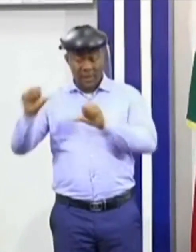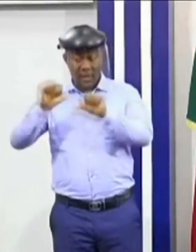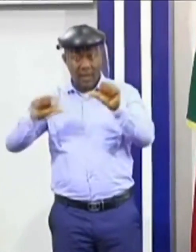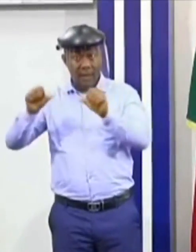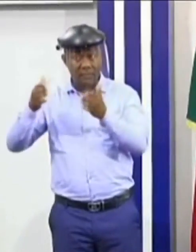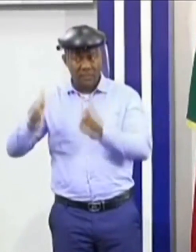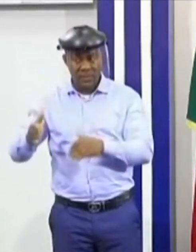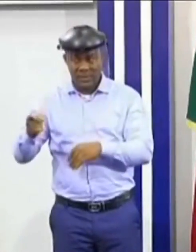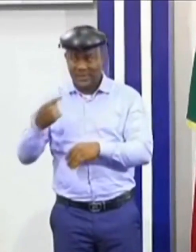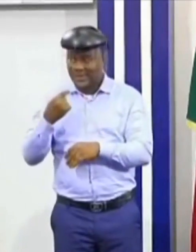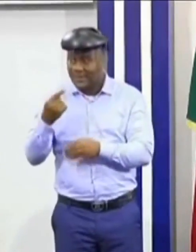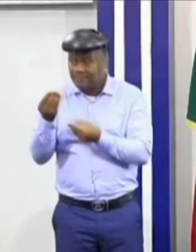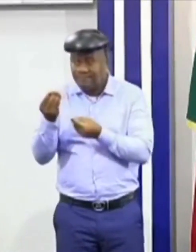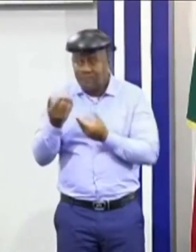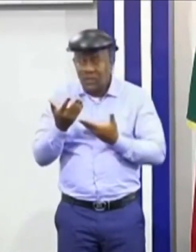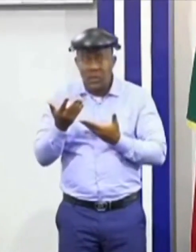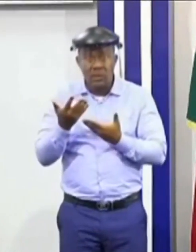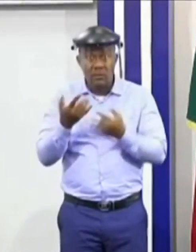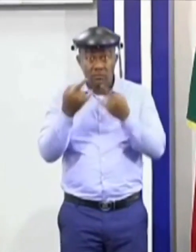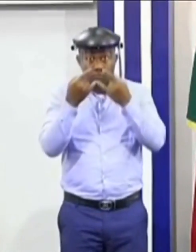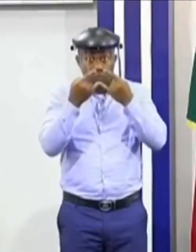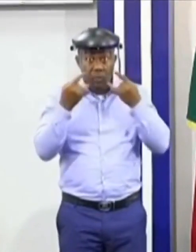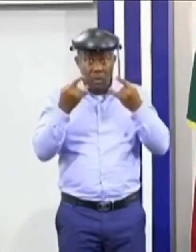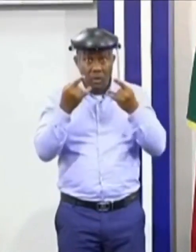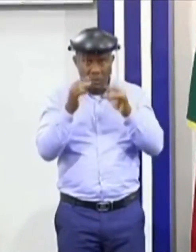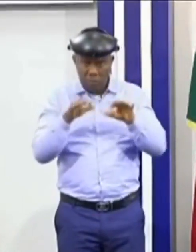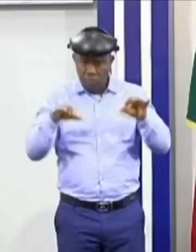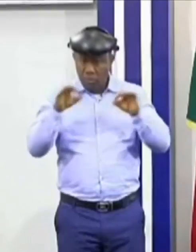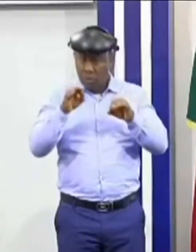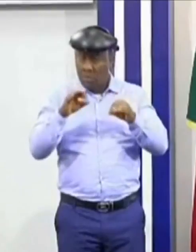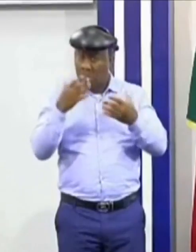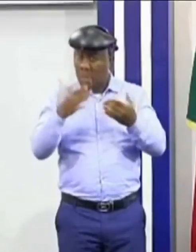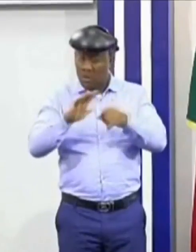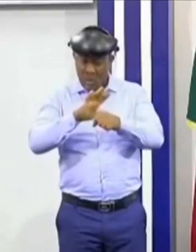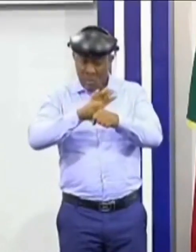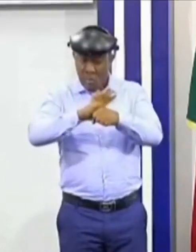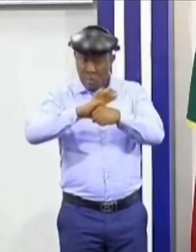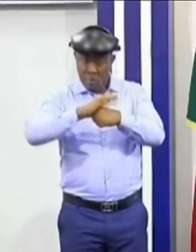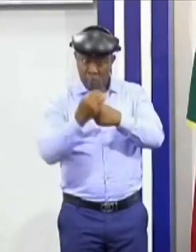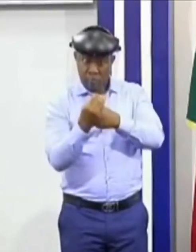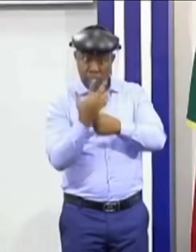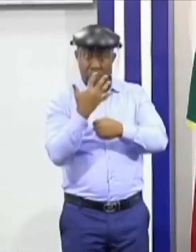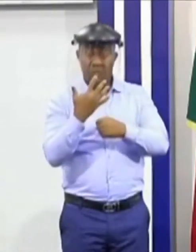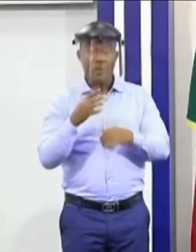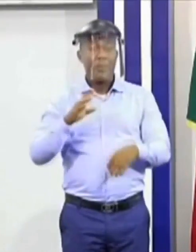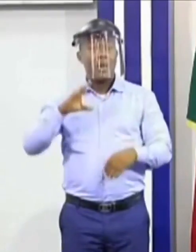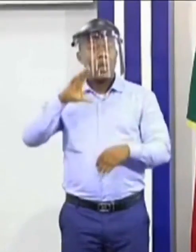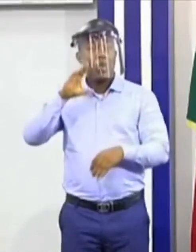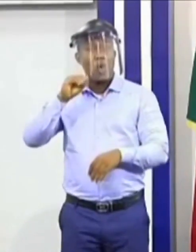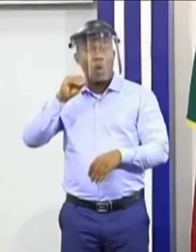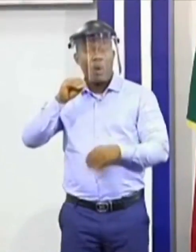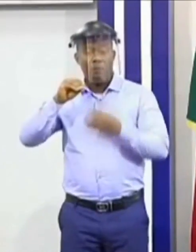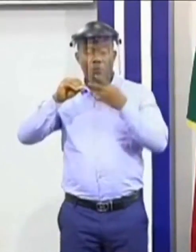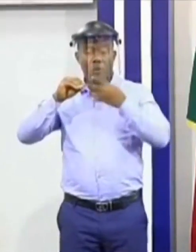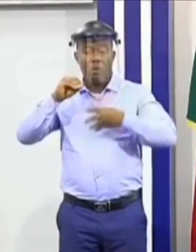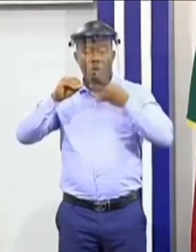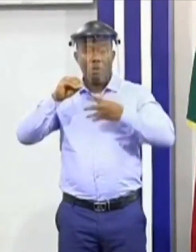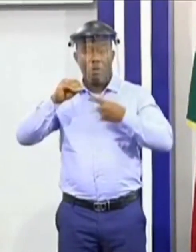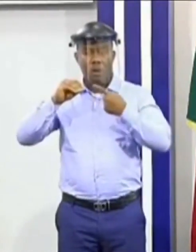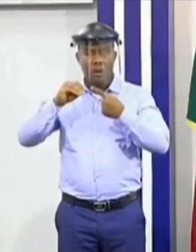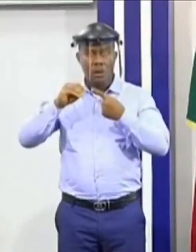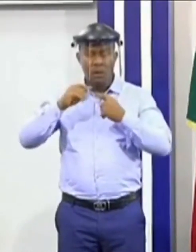way to prevent the spread of contaminated droplets from an infected